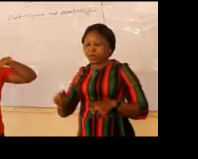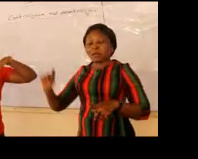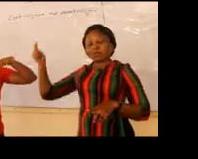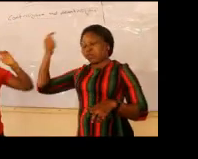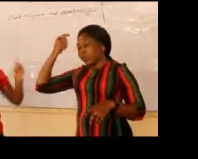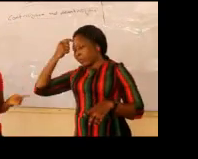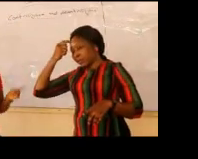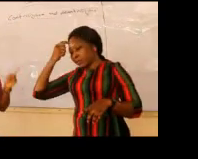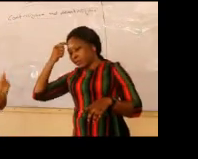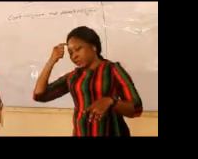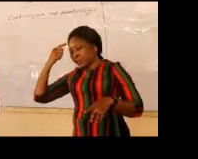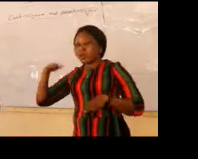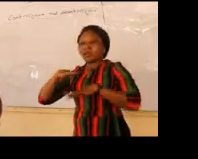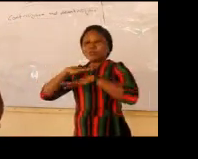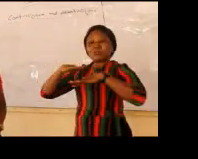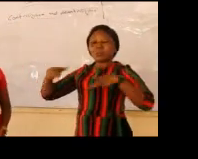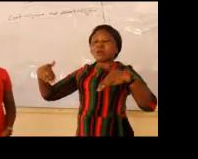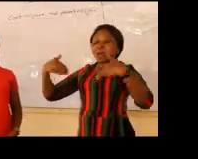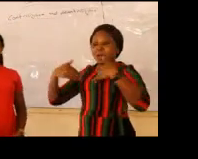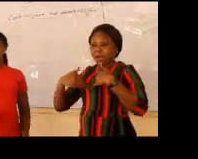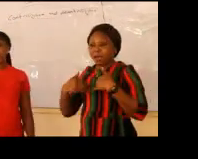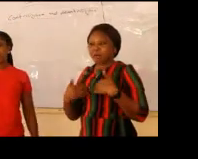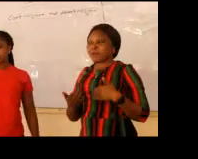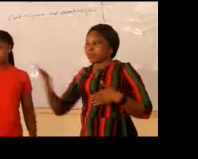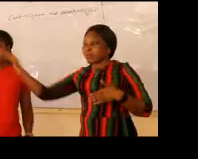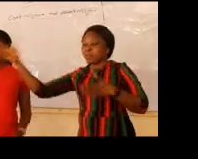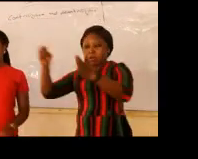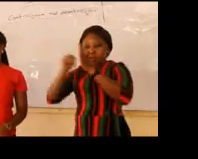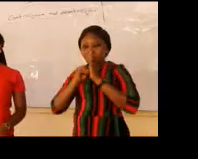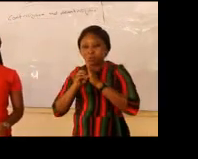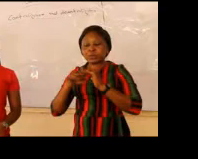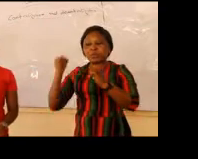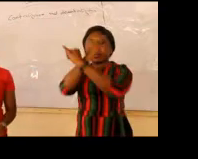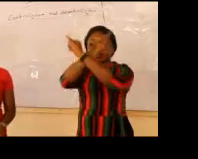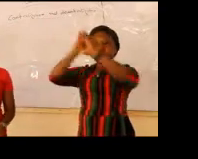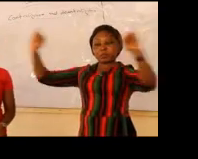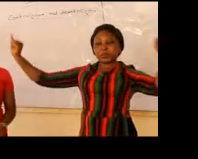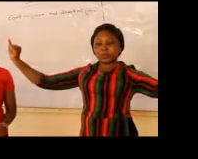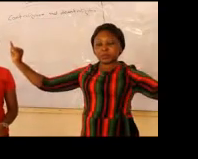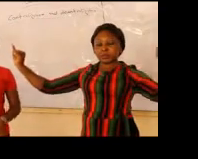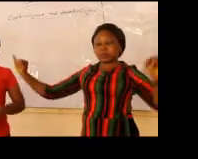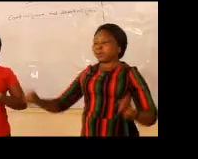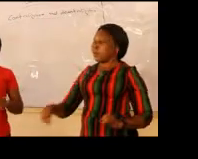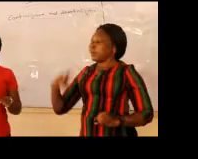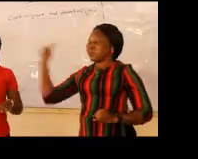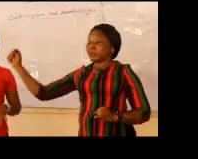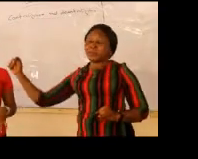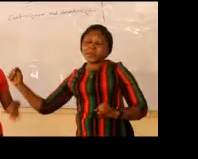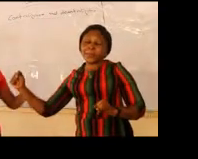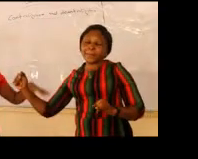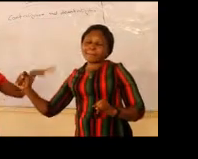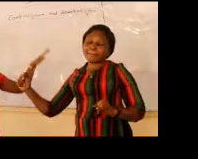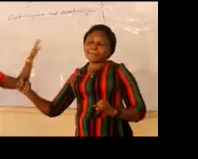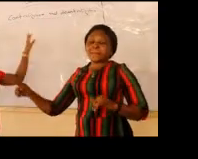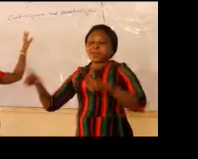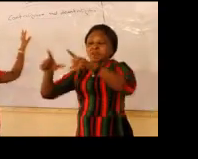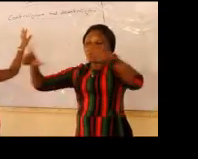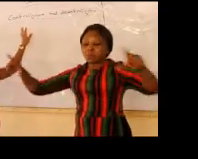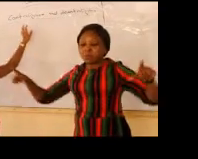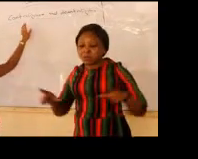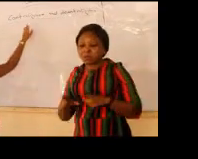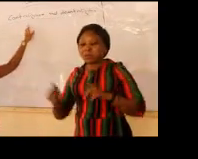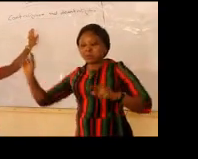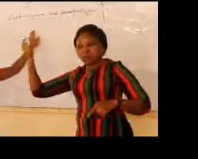autonomy. When we're talking about autonomy here, we're talking about independence. So the local government is not fully